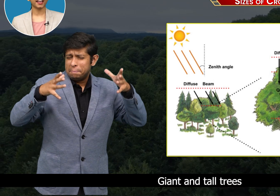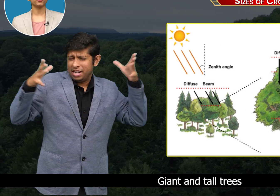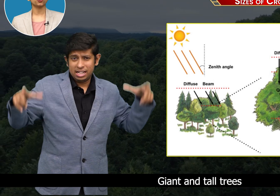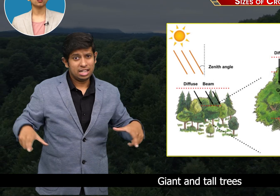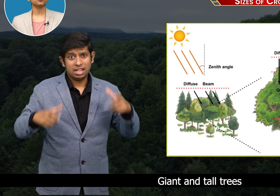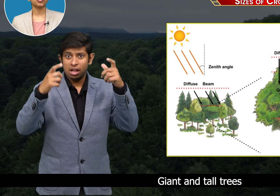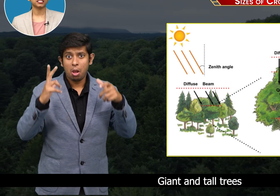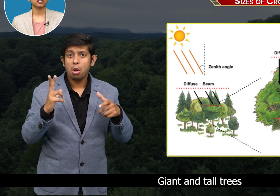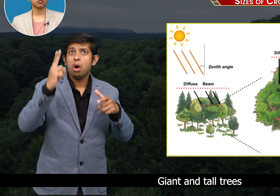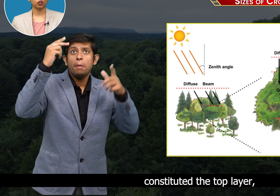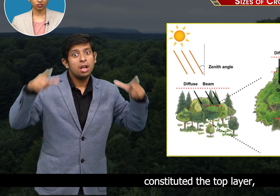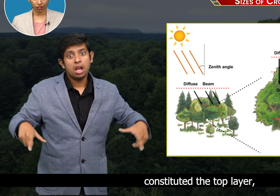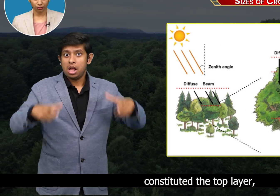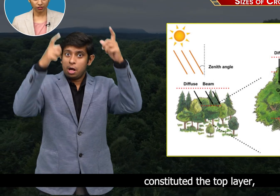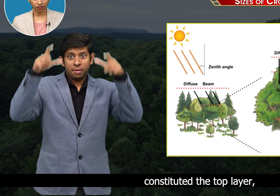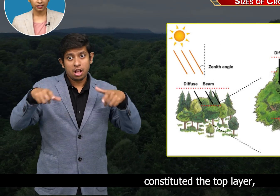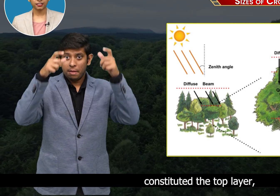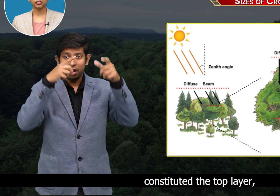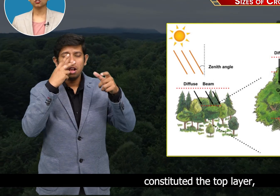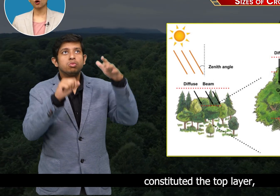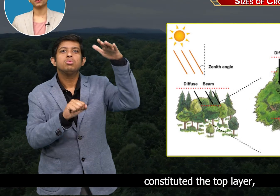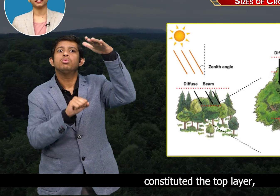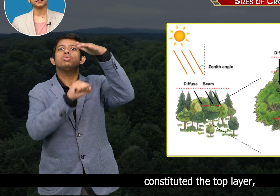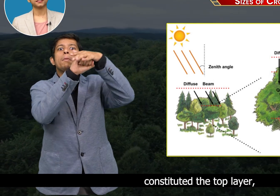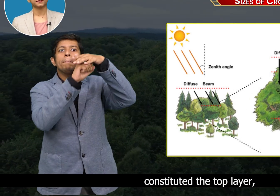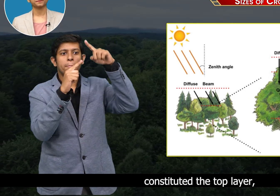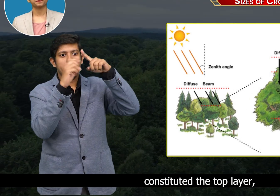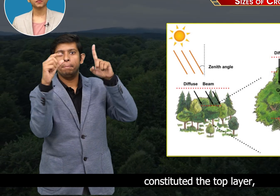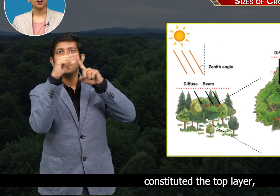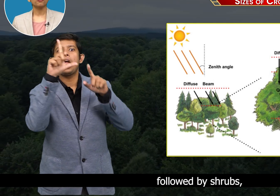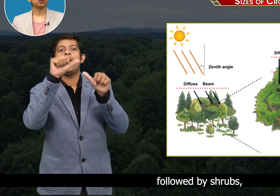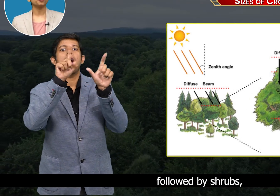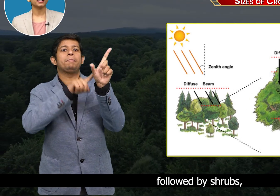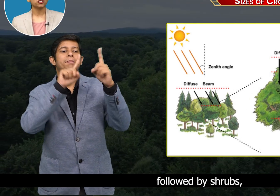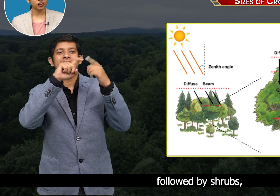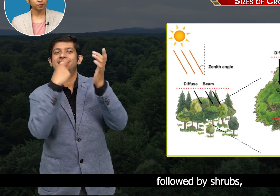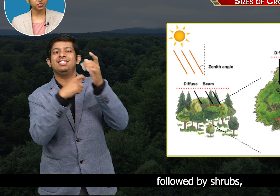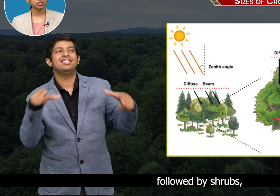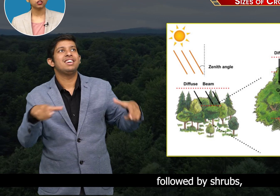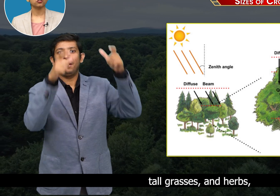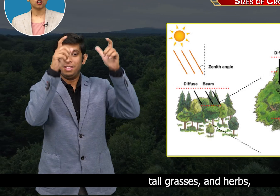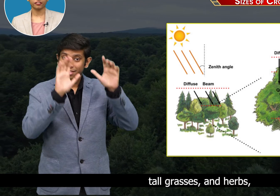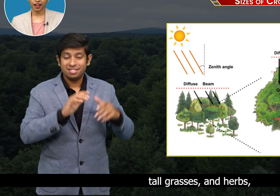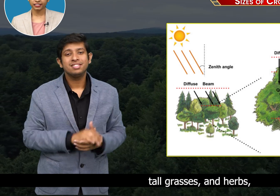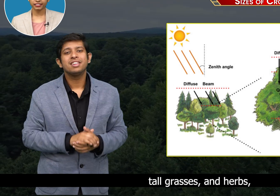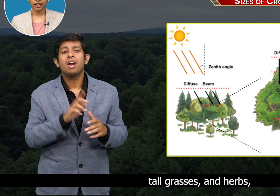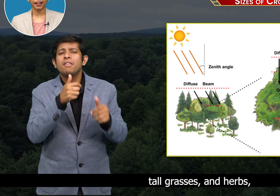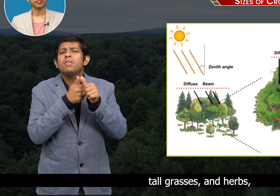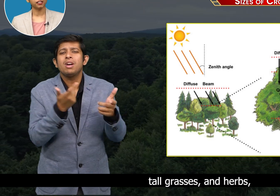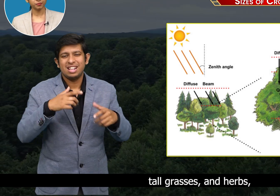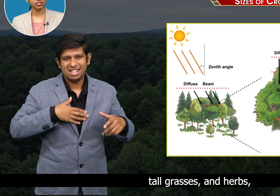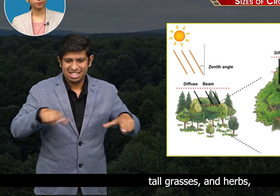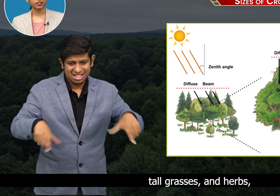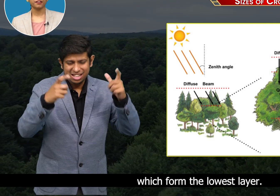Giant and tall trees constituted the top layers, followed by shrubs, tall grasses